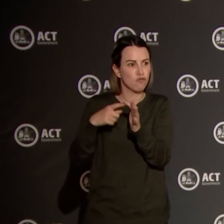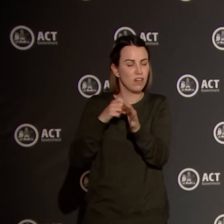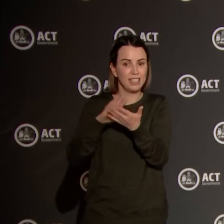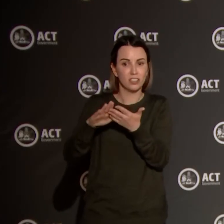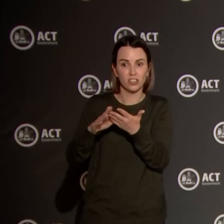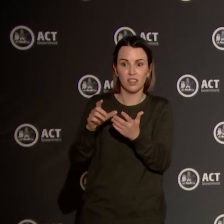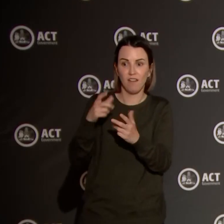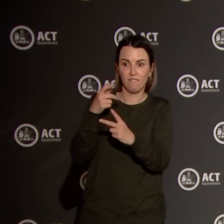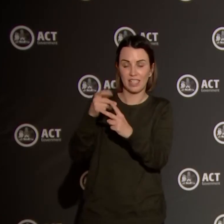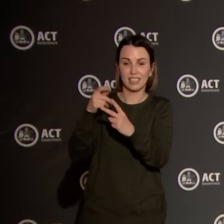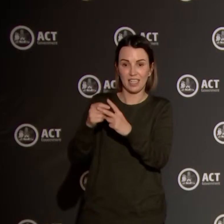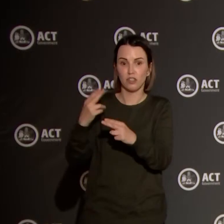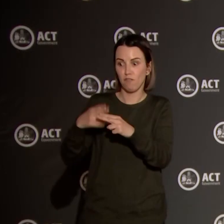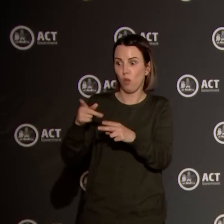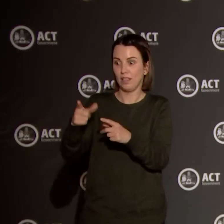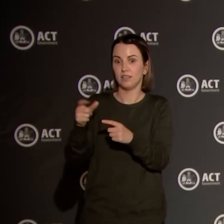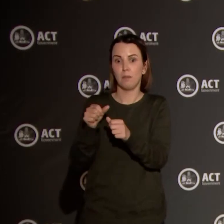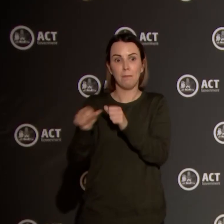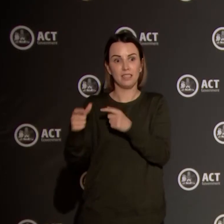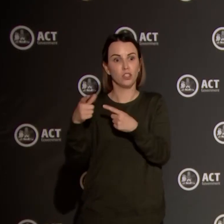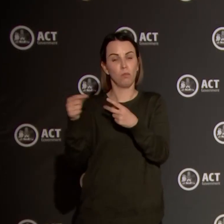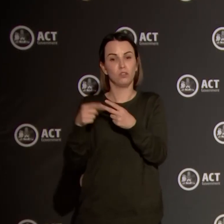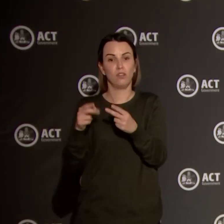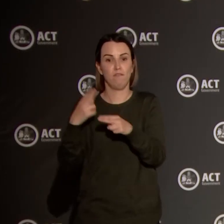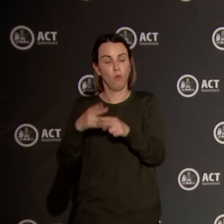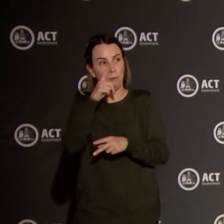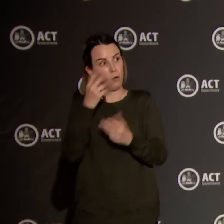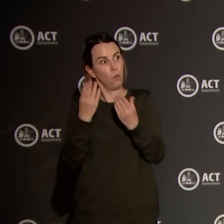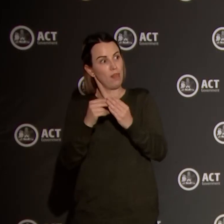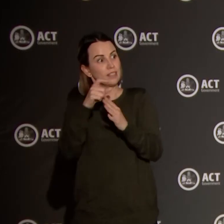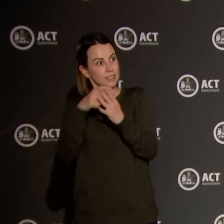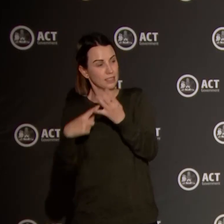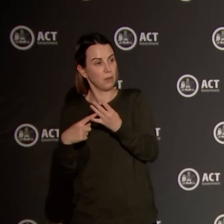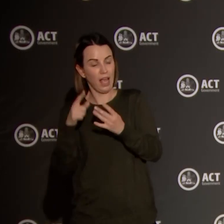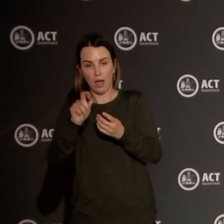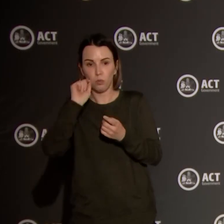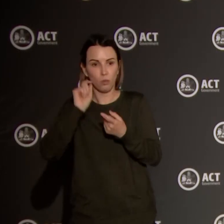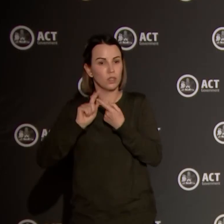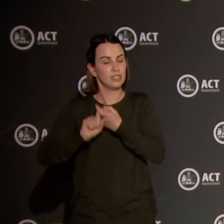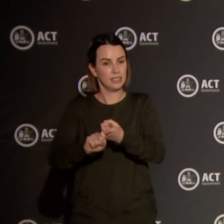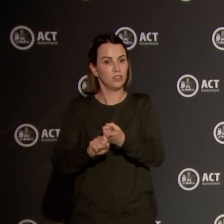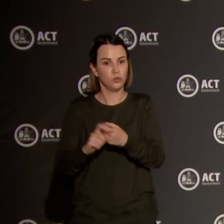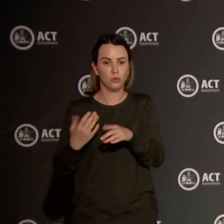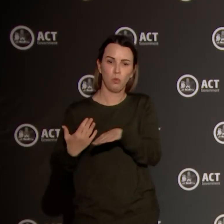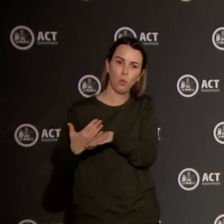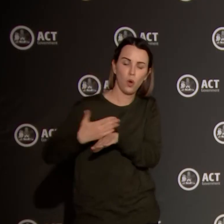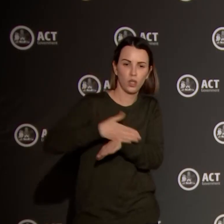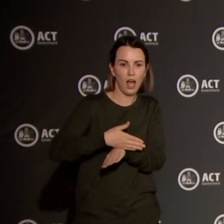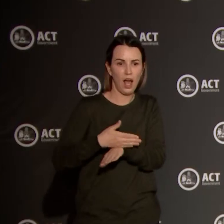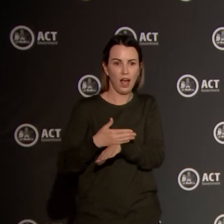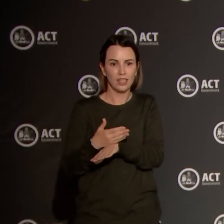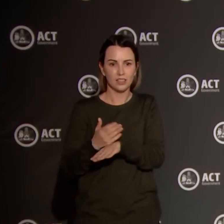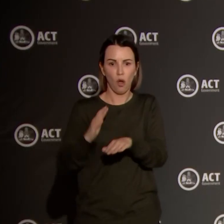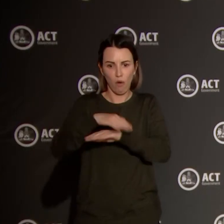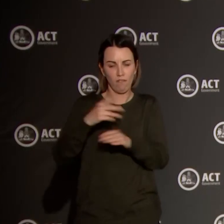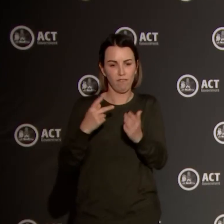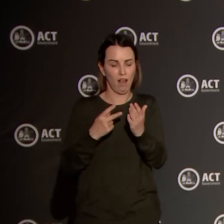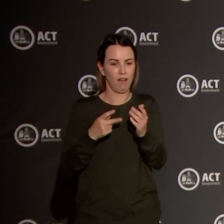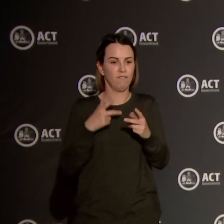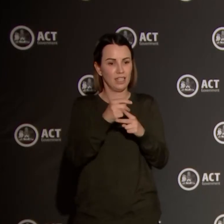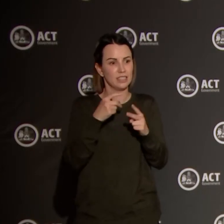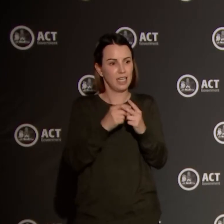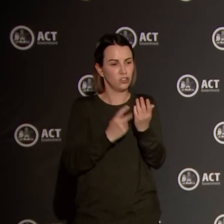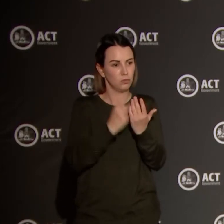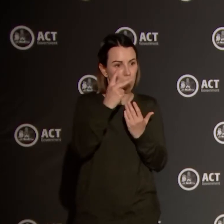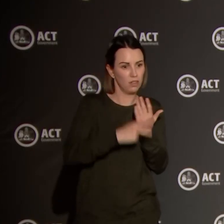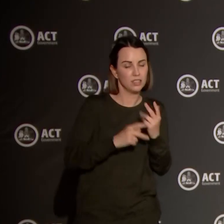vaccination where that's the best option for people with disability. And we will continue to do that work around vaccination policy for disability